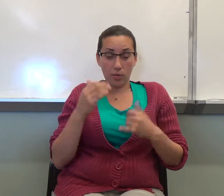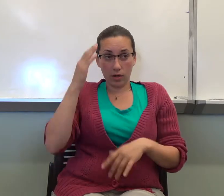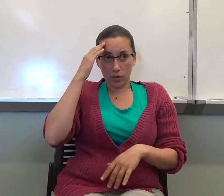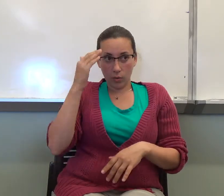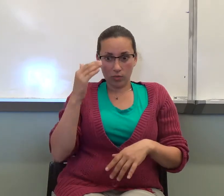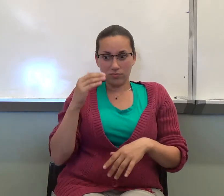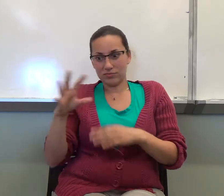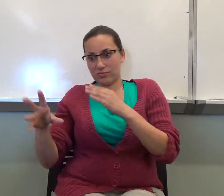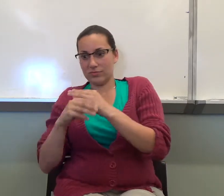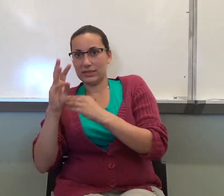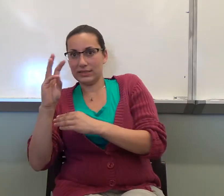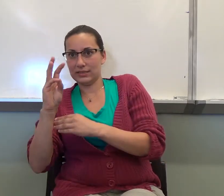I do is add the eight to the six.